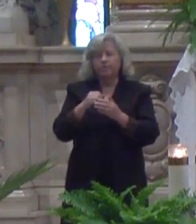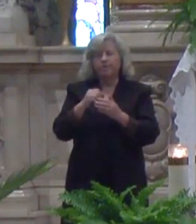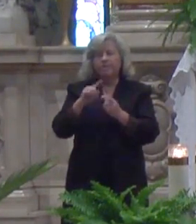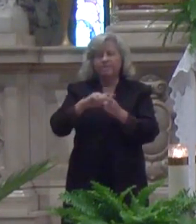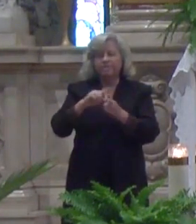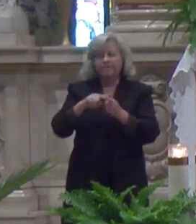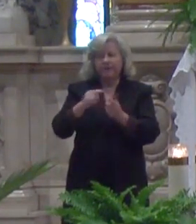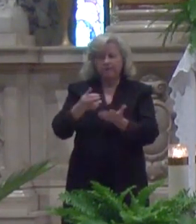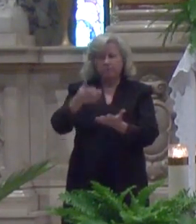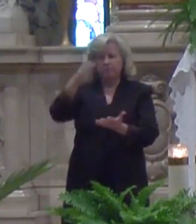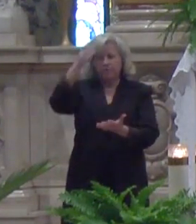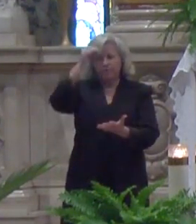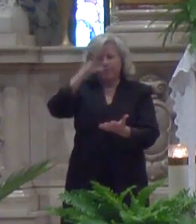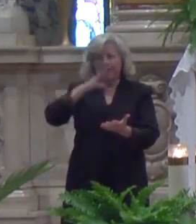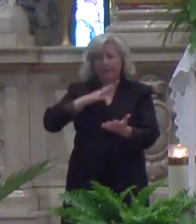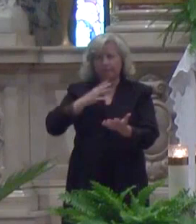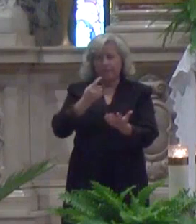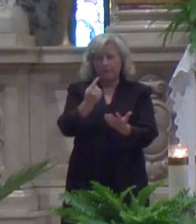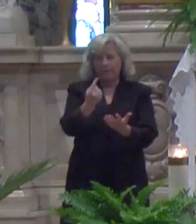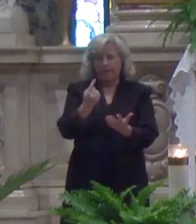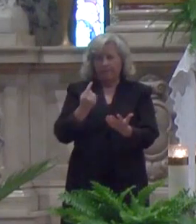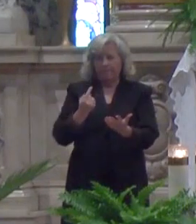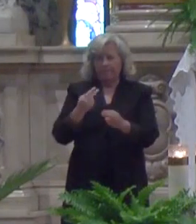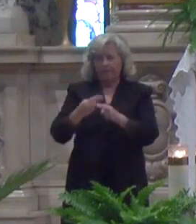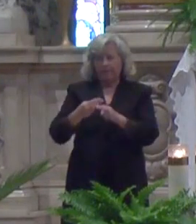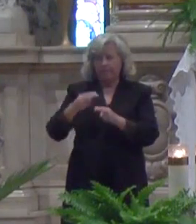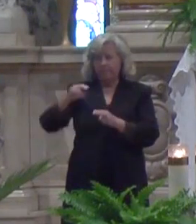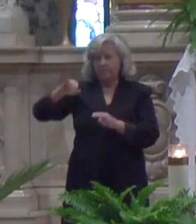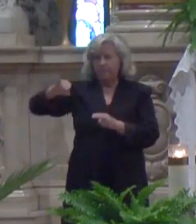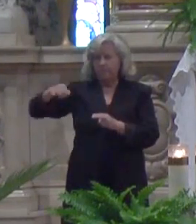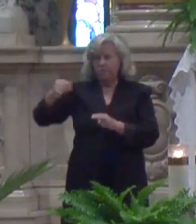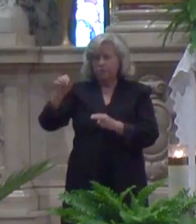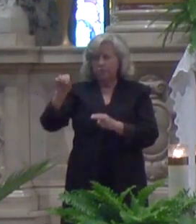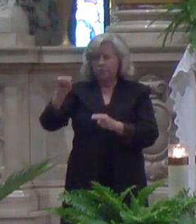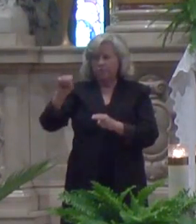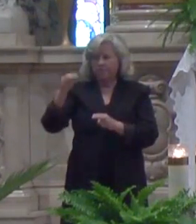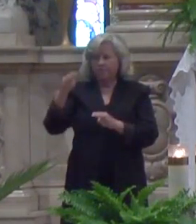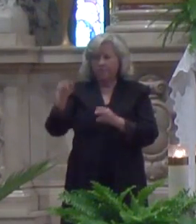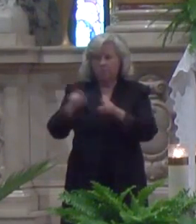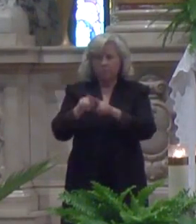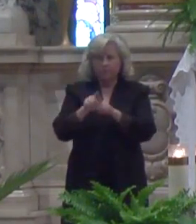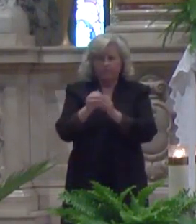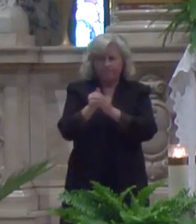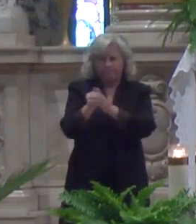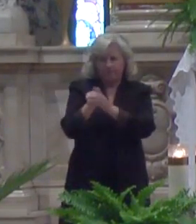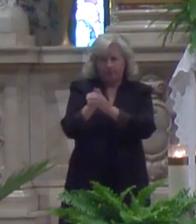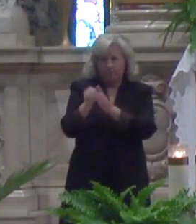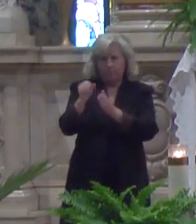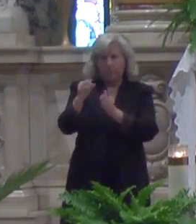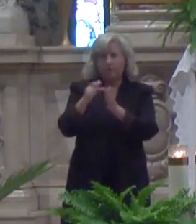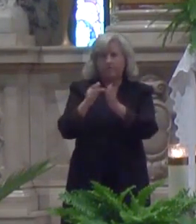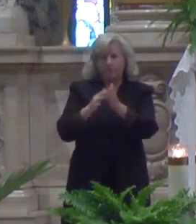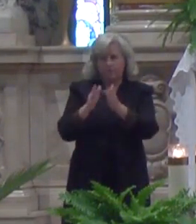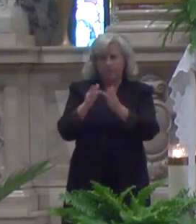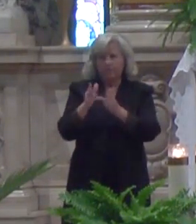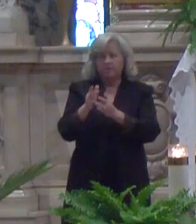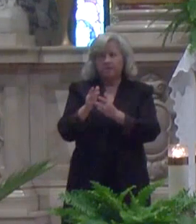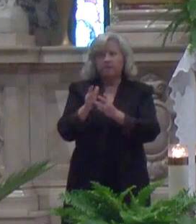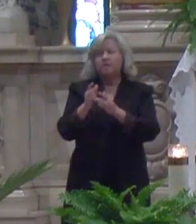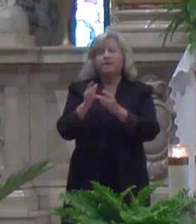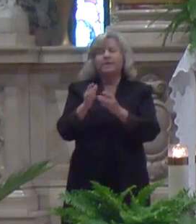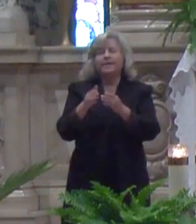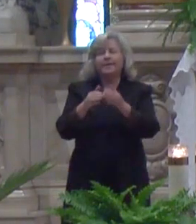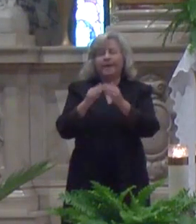rich man from Arimathea named Joseph, who was himself a disciple of Jesus. He went to Pilate and asked for the body